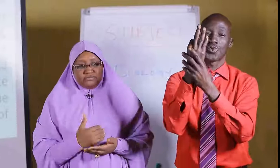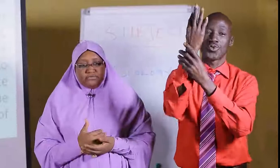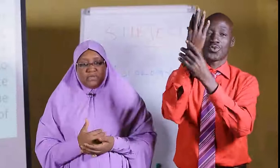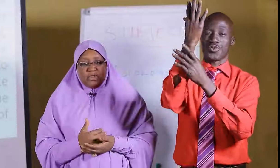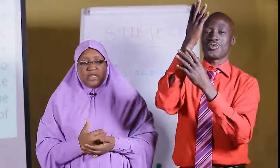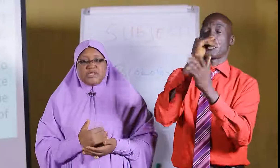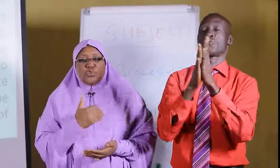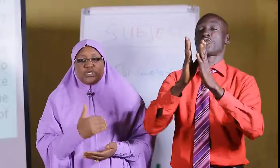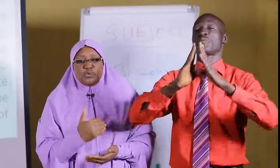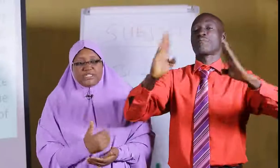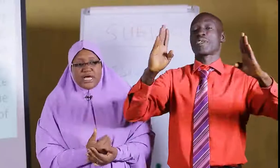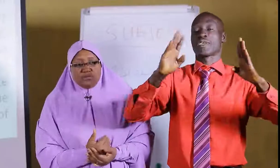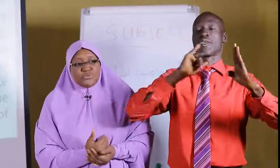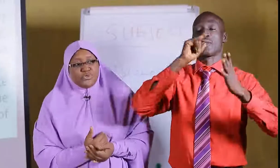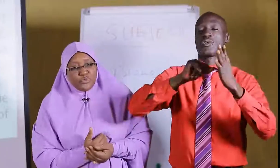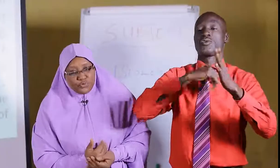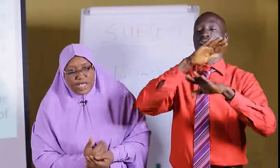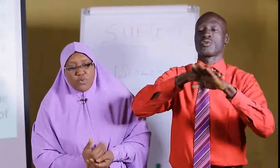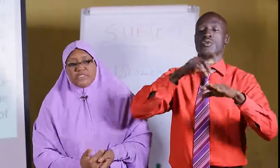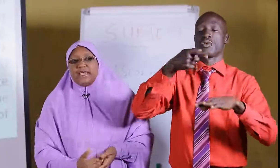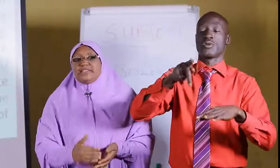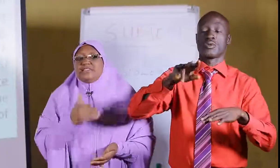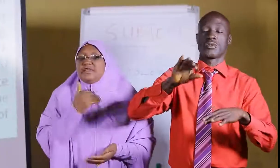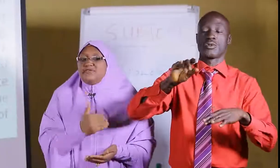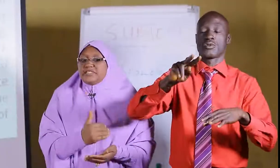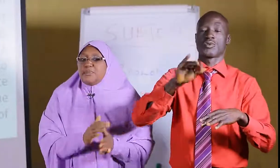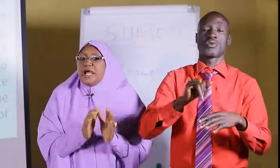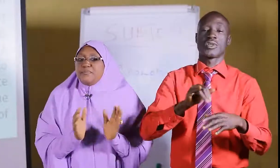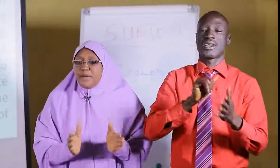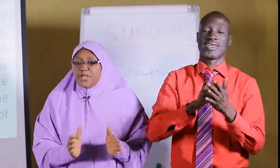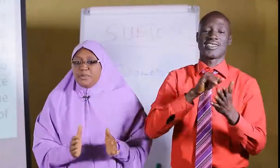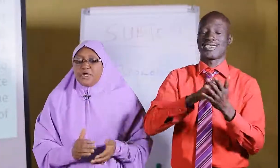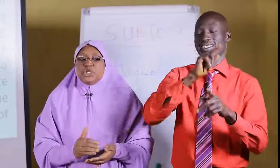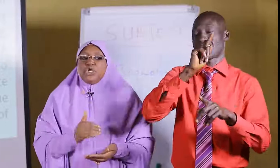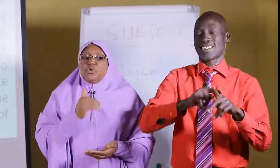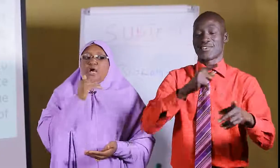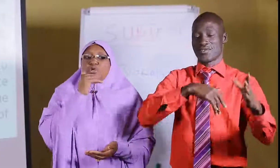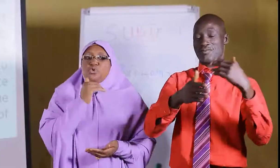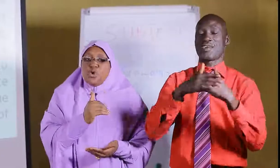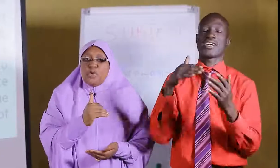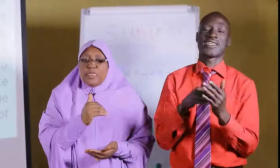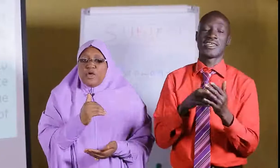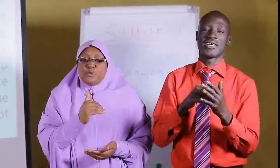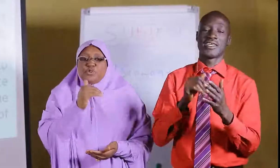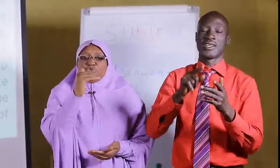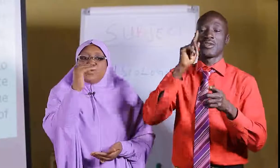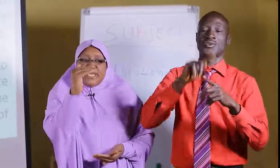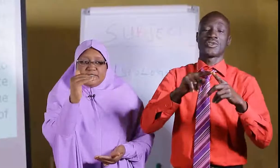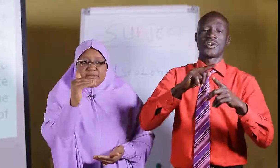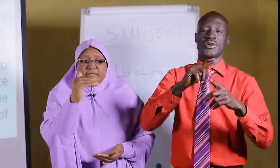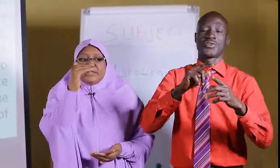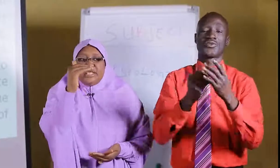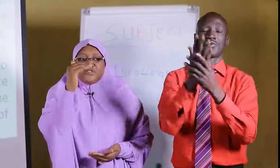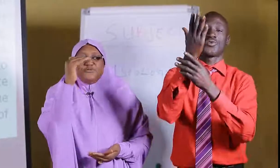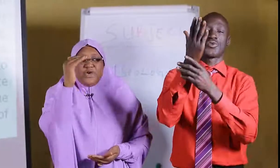increasing is what we term growth. And we say it is irreversible and permanent because you cannot grow up to 2